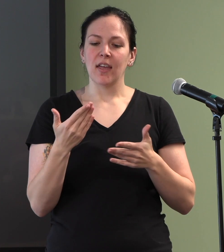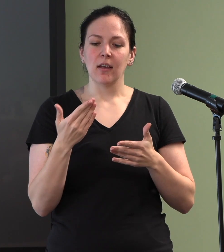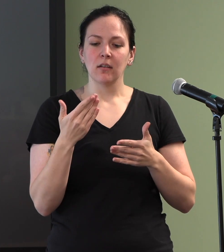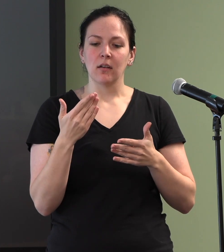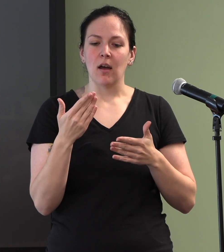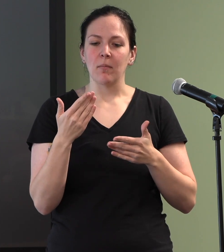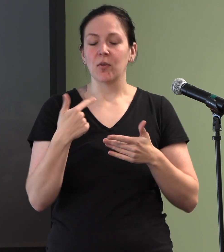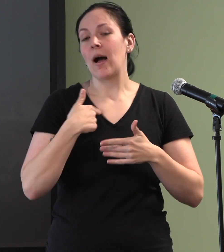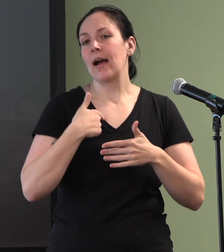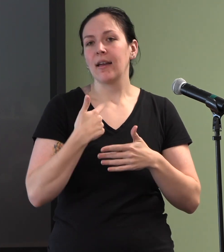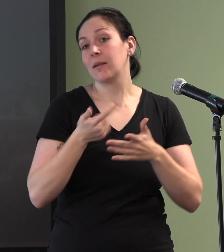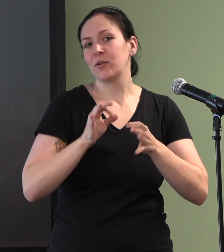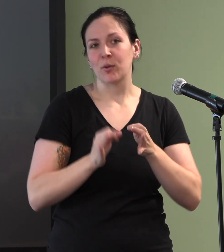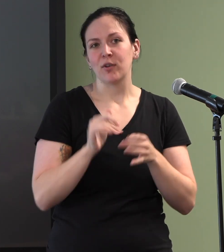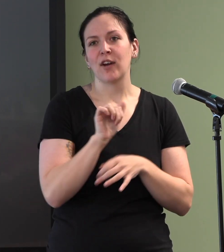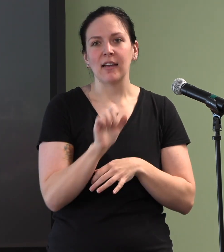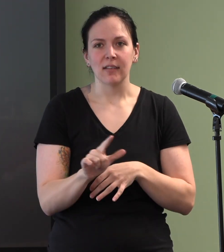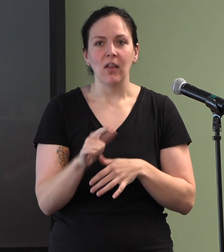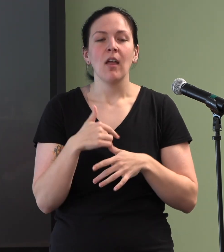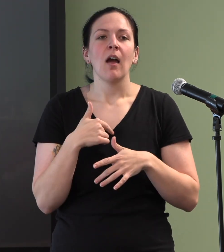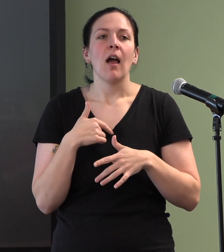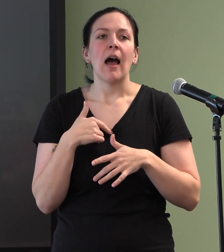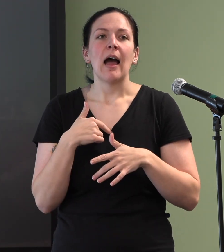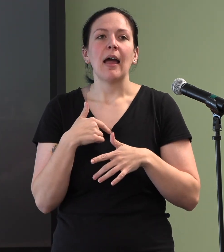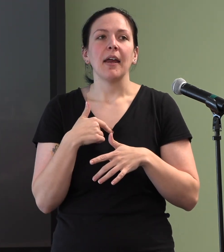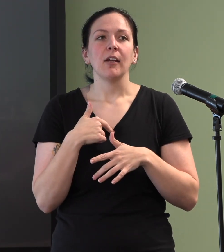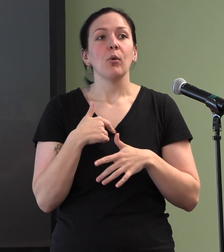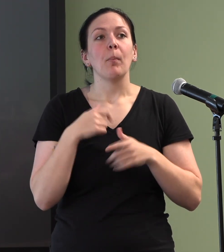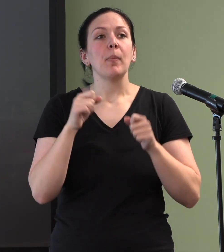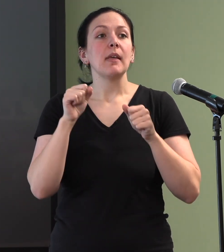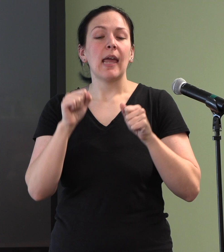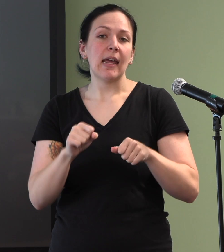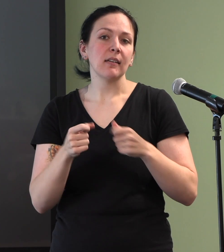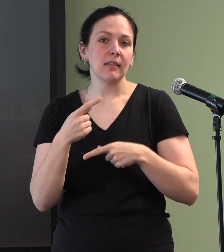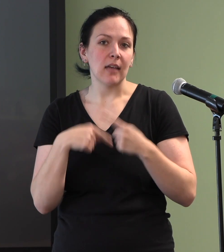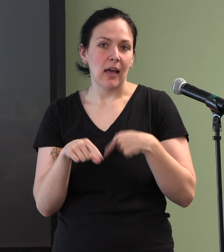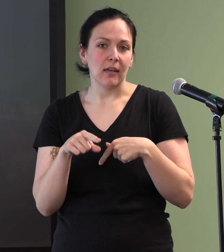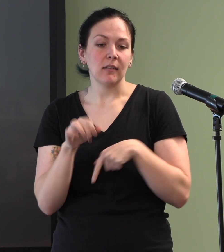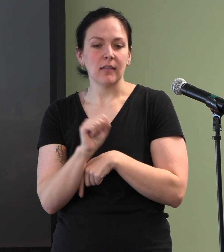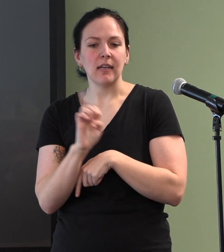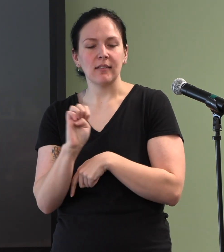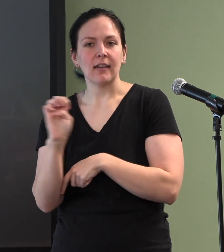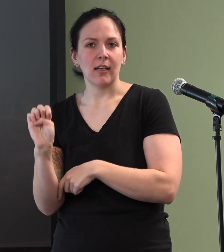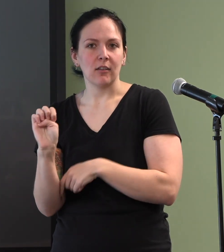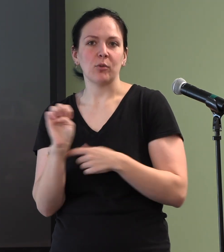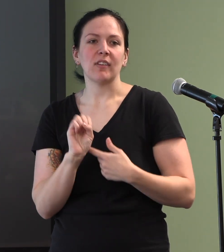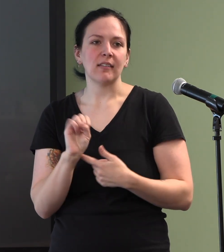thing, so I am an interpreter for ASL. I can signed exact English, which is